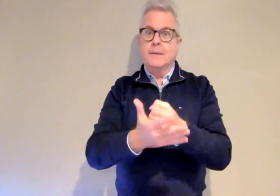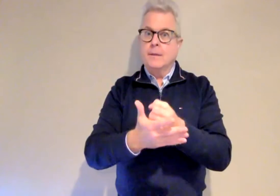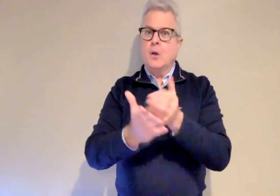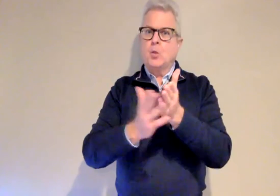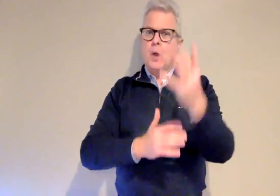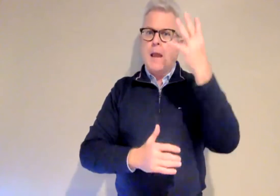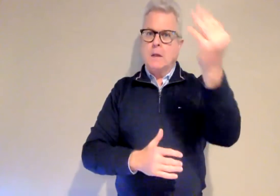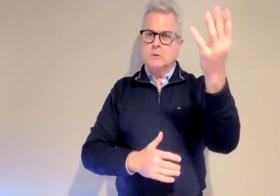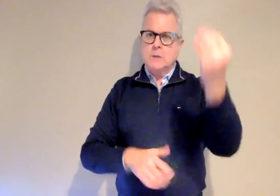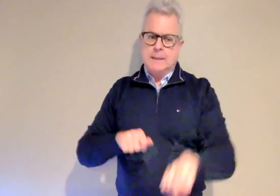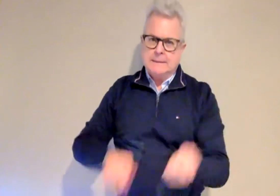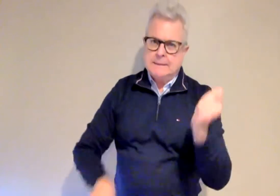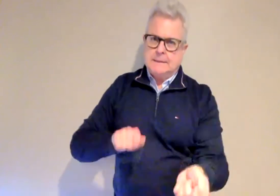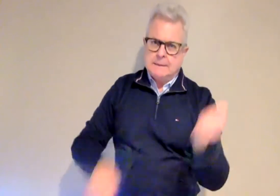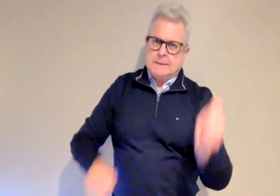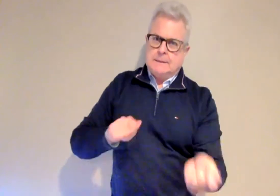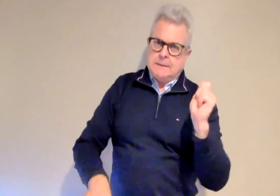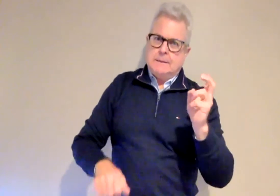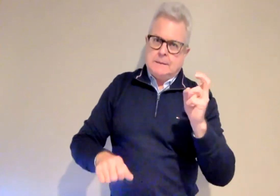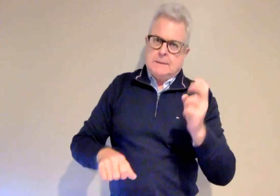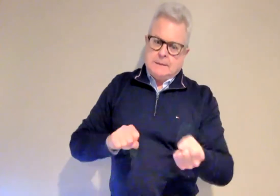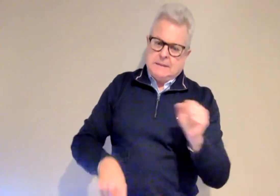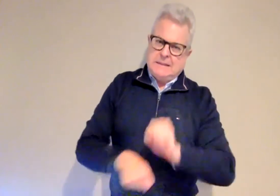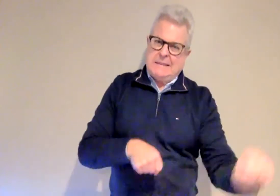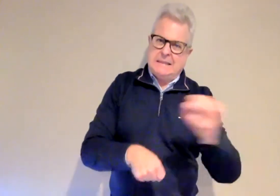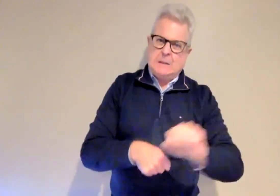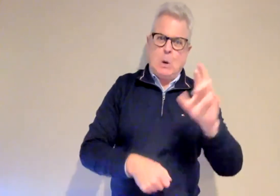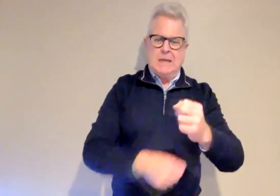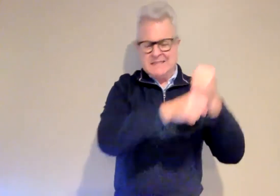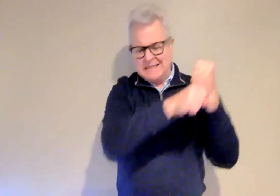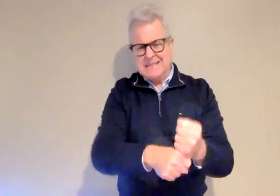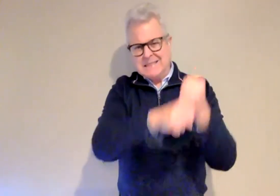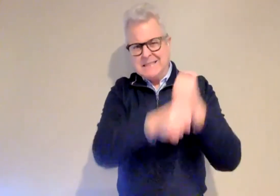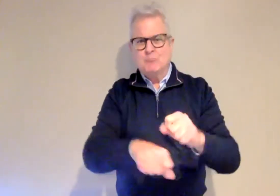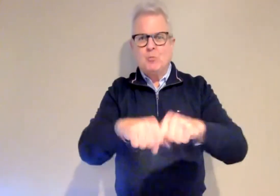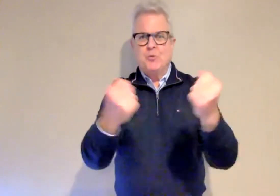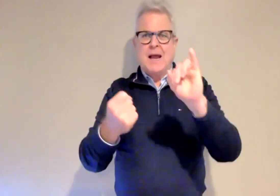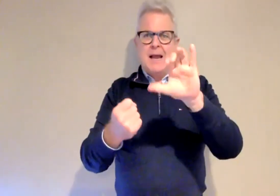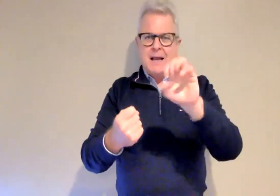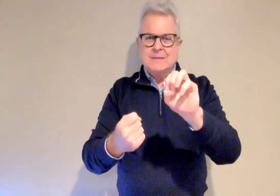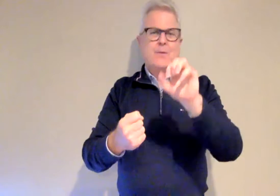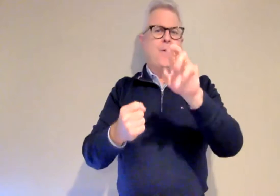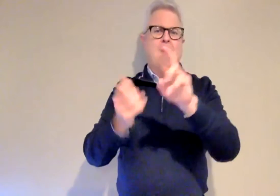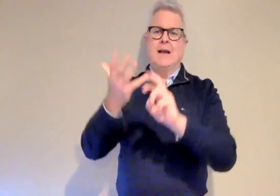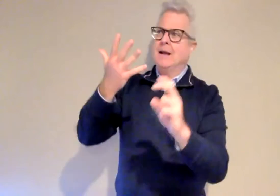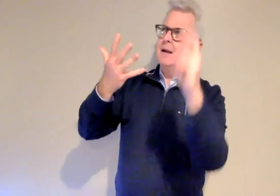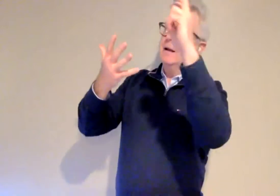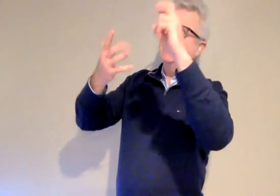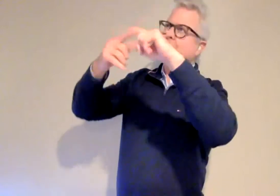People suffer heart attacks from being outdoors shoveling the snow because it's a stressful exercise, or chopping